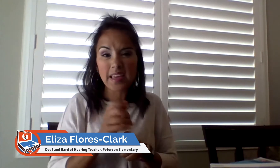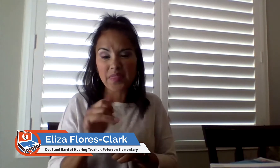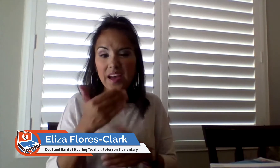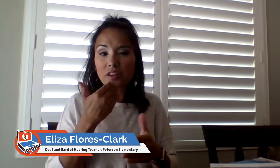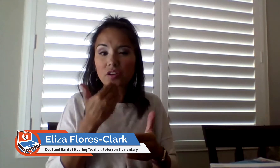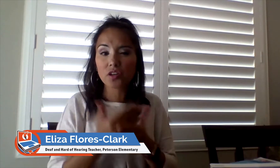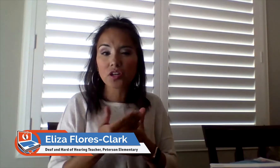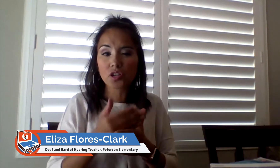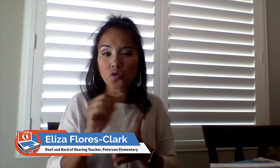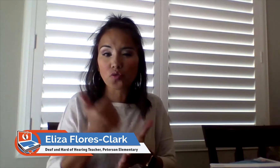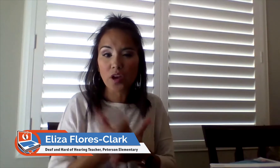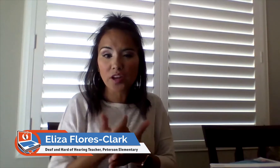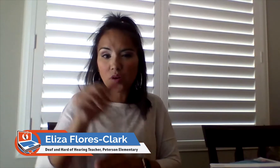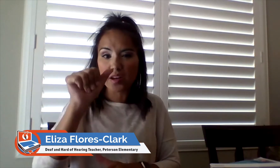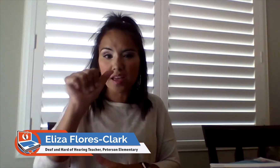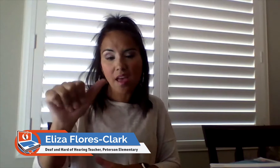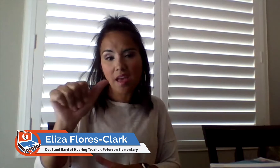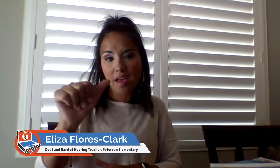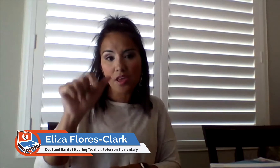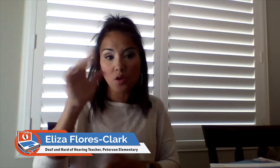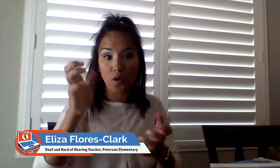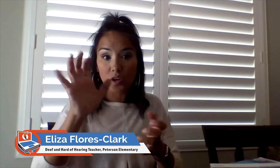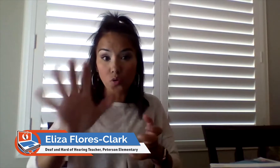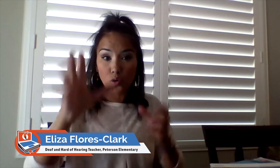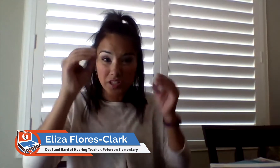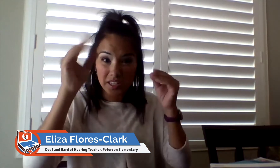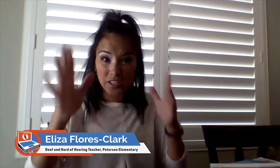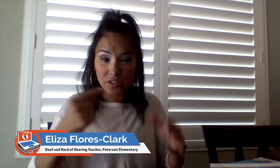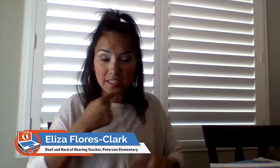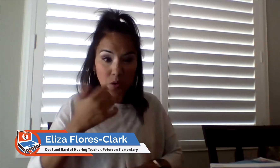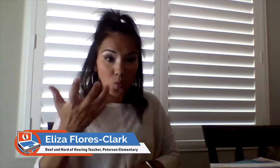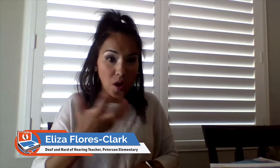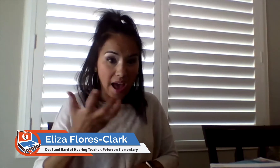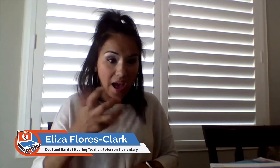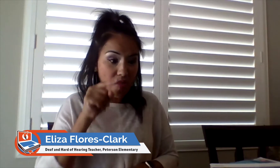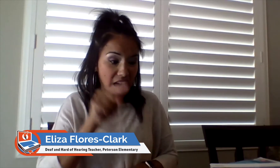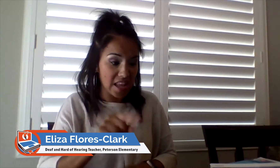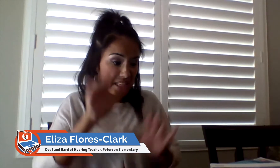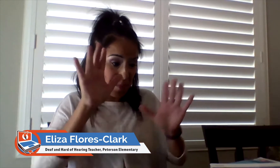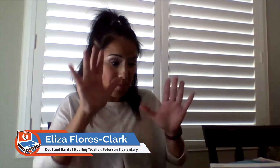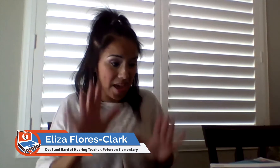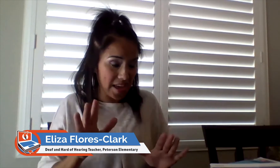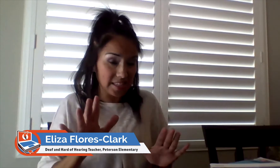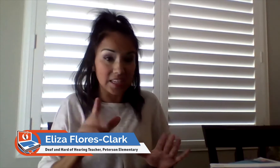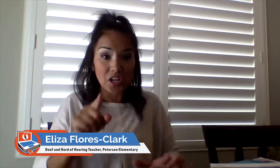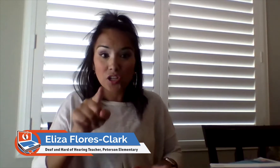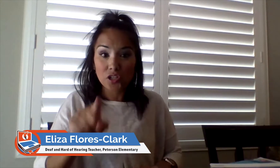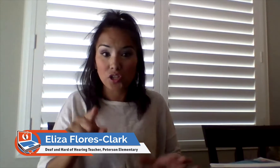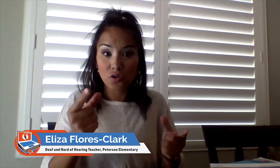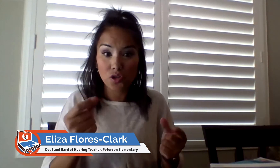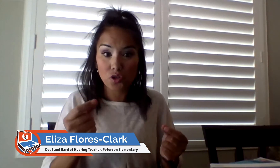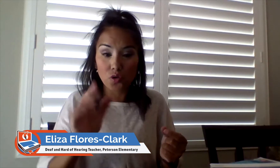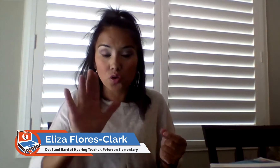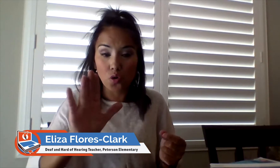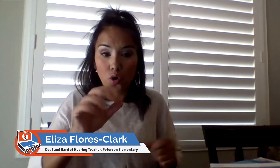that good grade. You want an A. You want your teacher to say, wow, that is amazing. So you do your